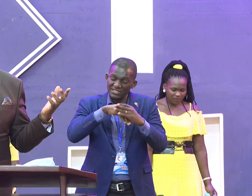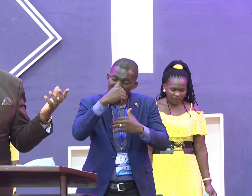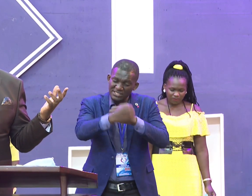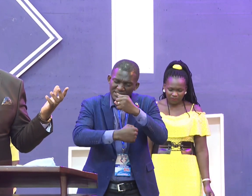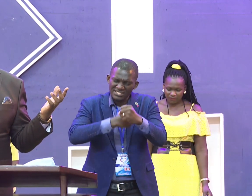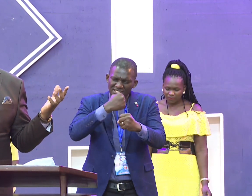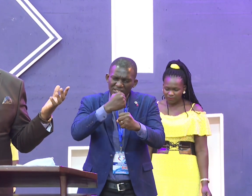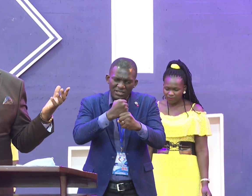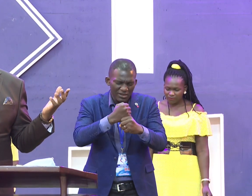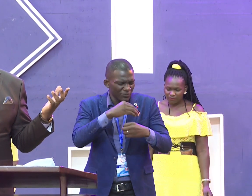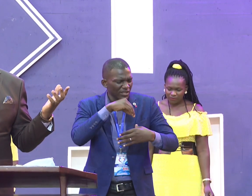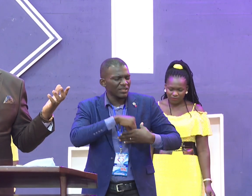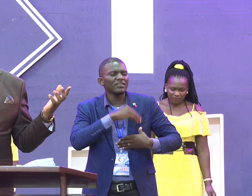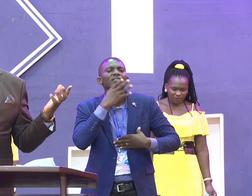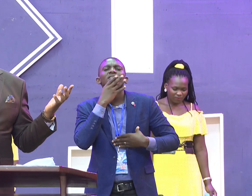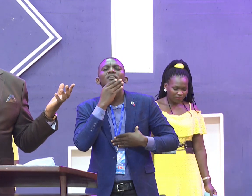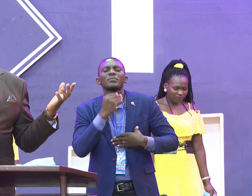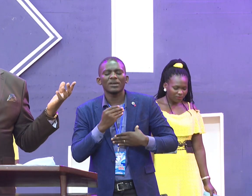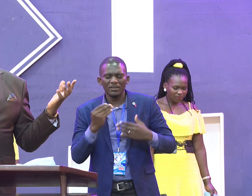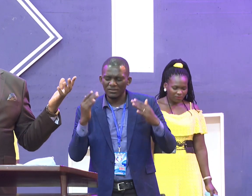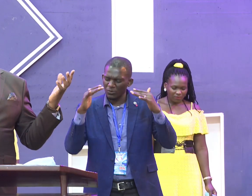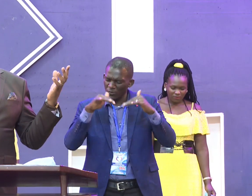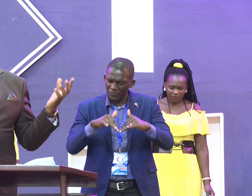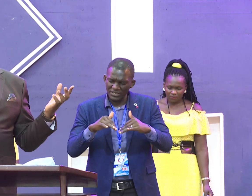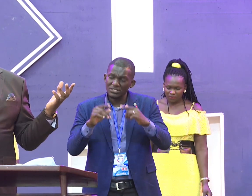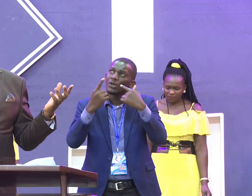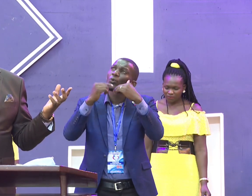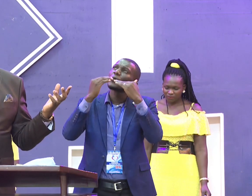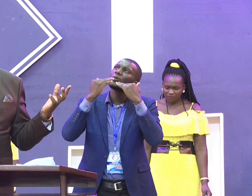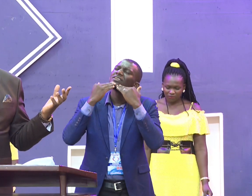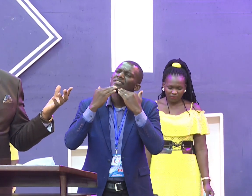Even in this year, during this annual conference, we